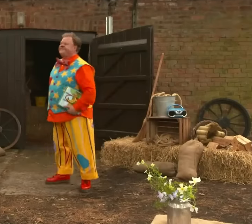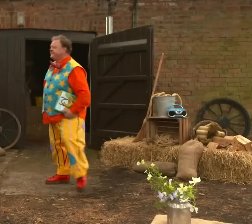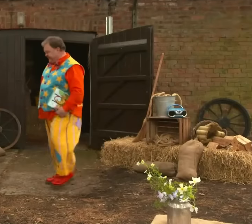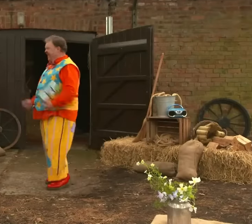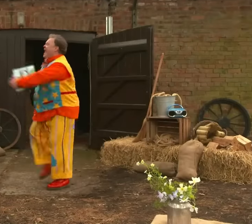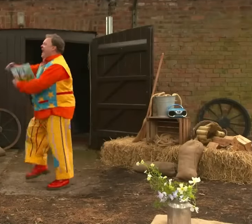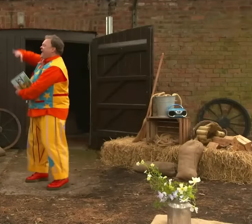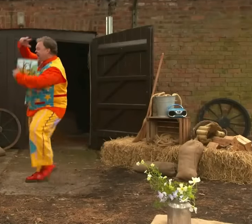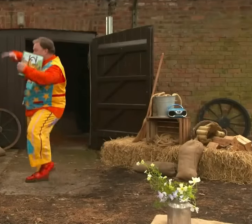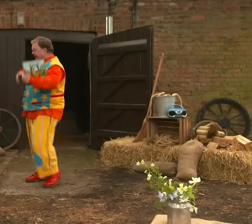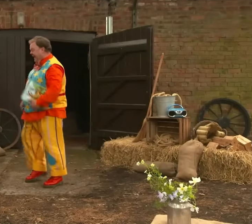dance.